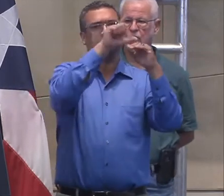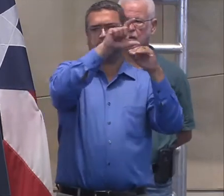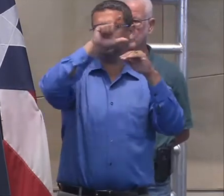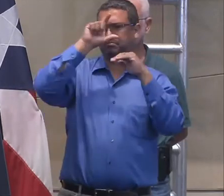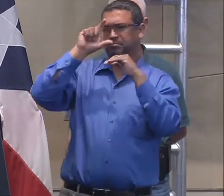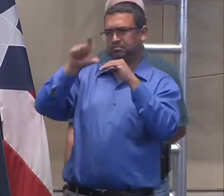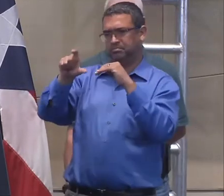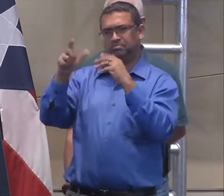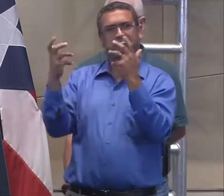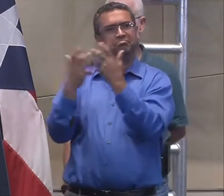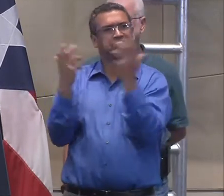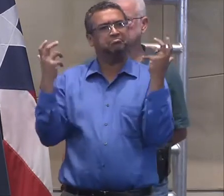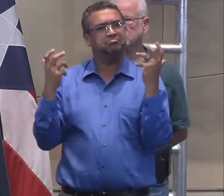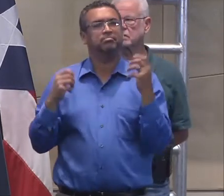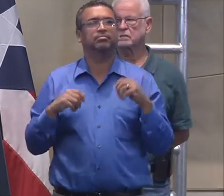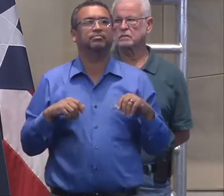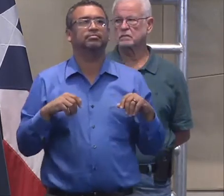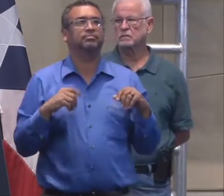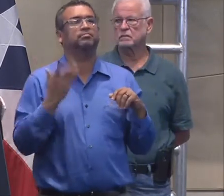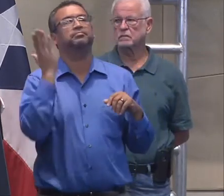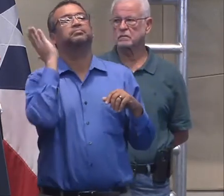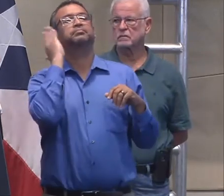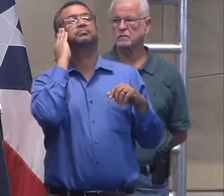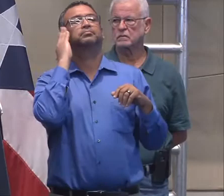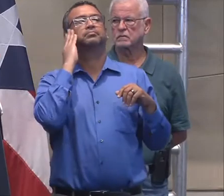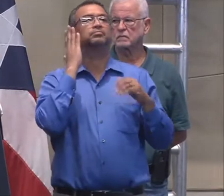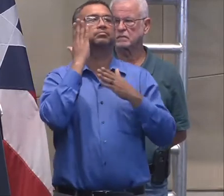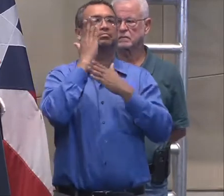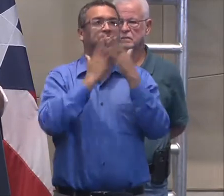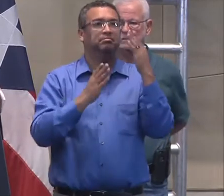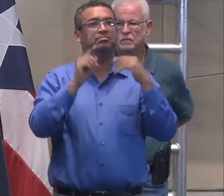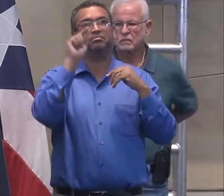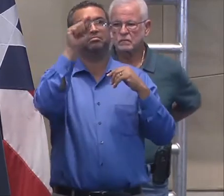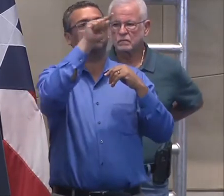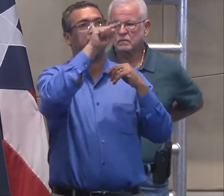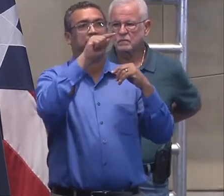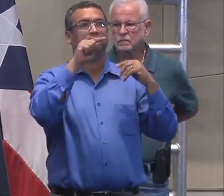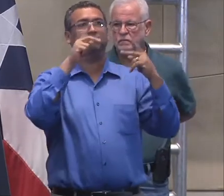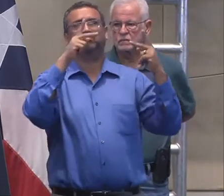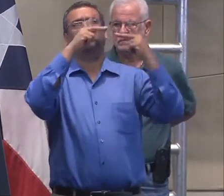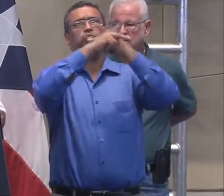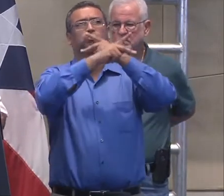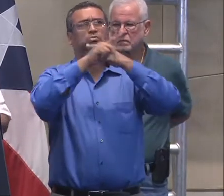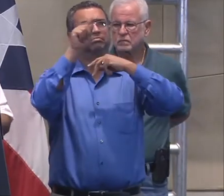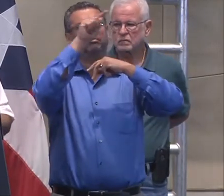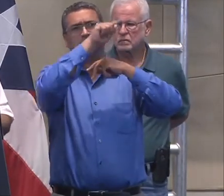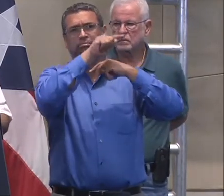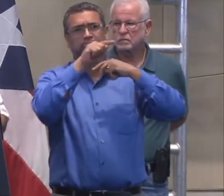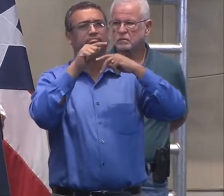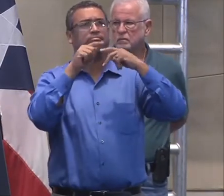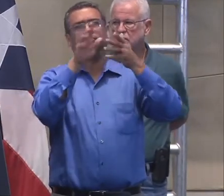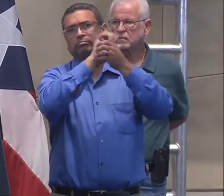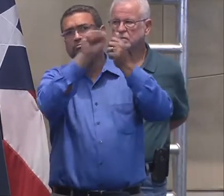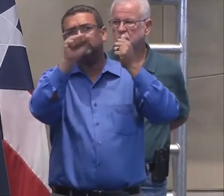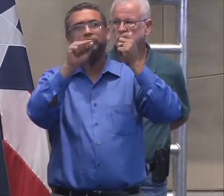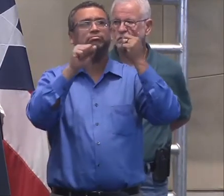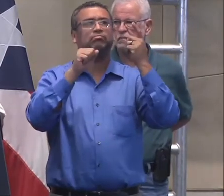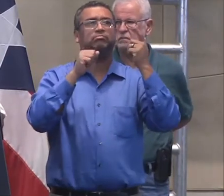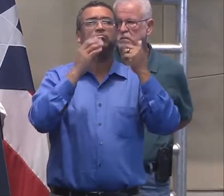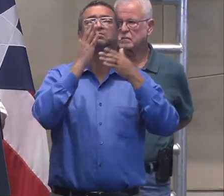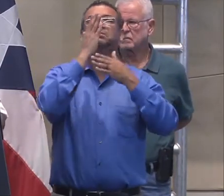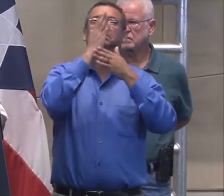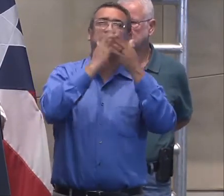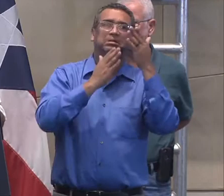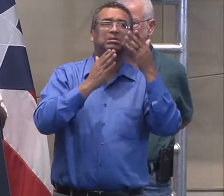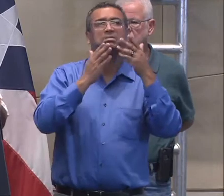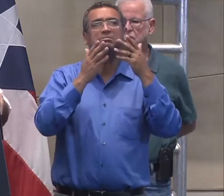recognizing that, maybe in some places the damages may be bigger than Puerto Rico and in some places, uh, the damages are, are likely to be,